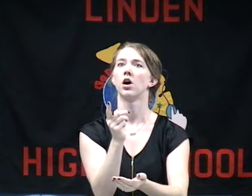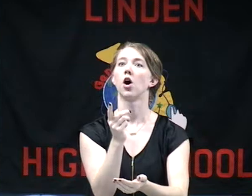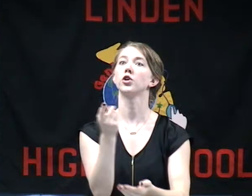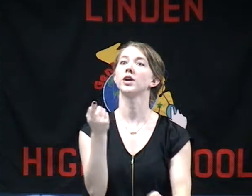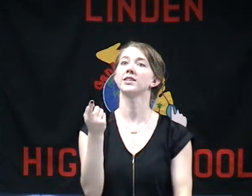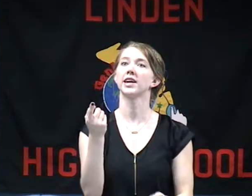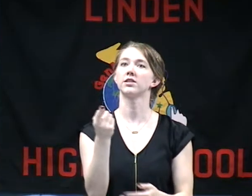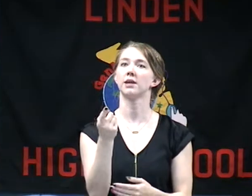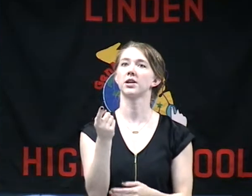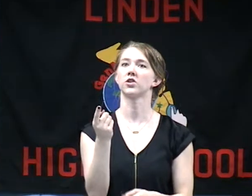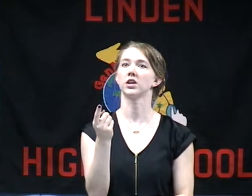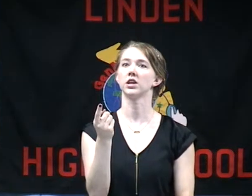Oh, you guys get out 10 minutes early?